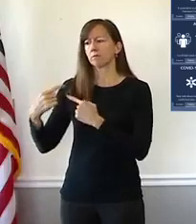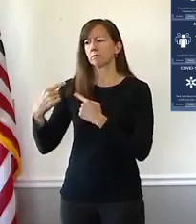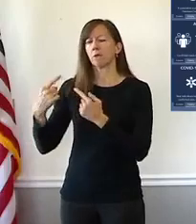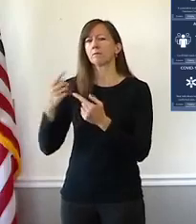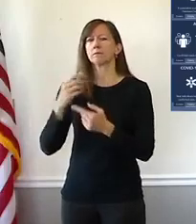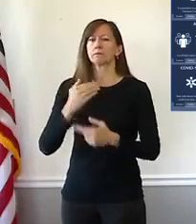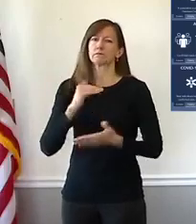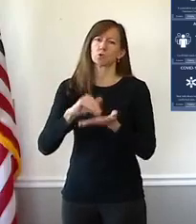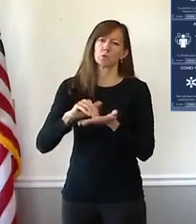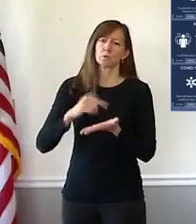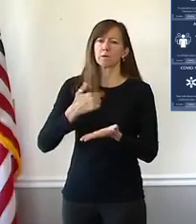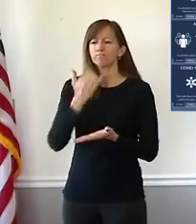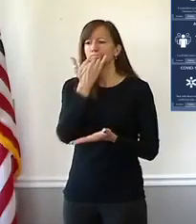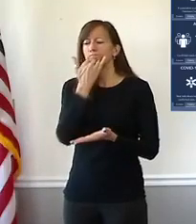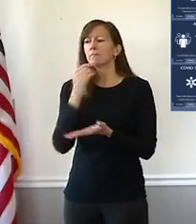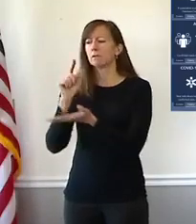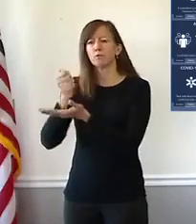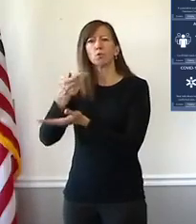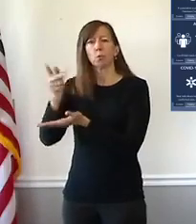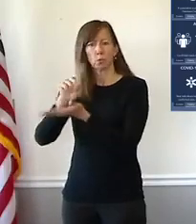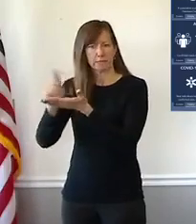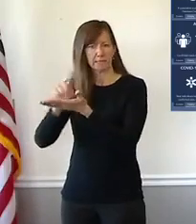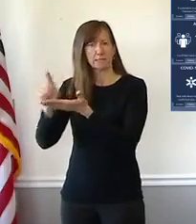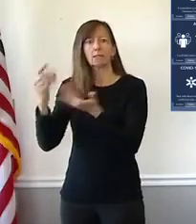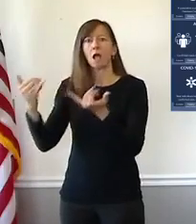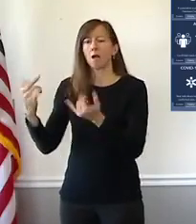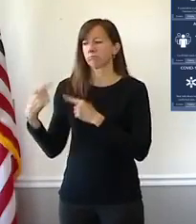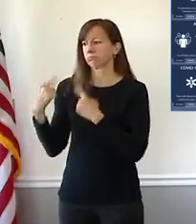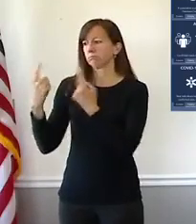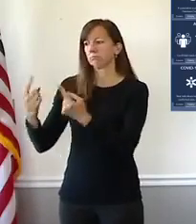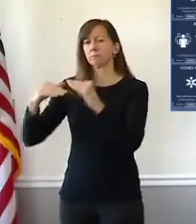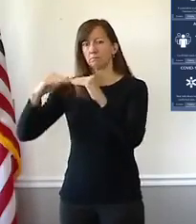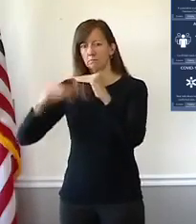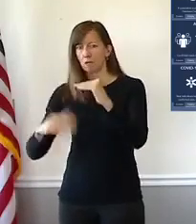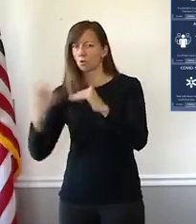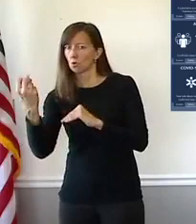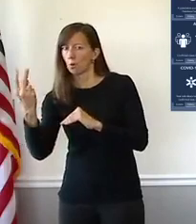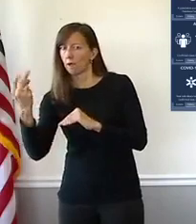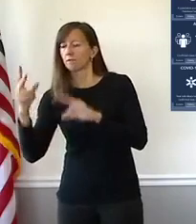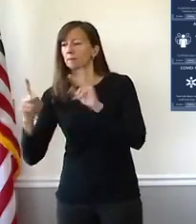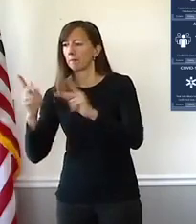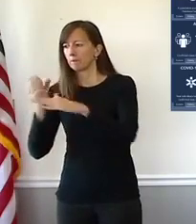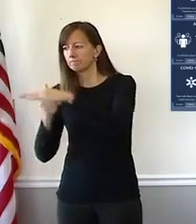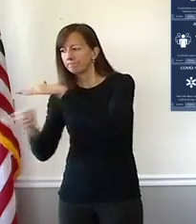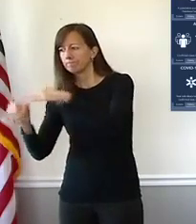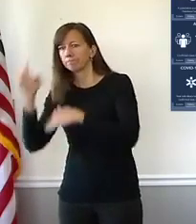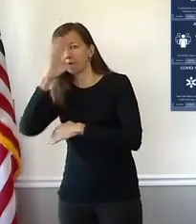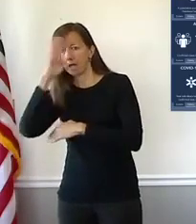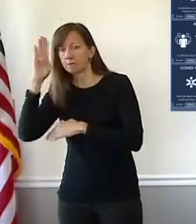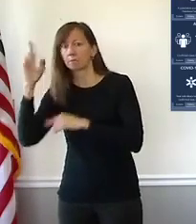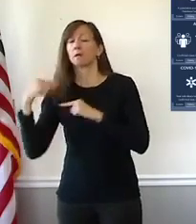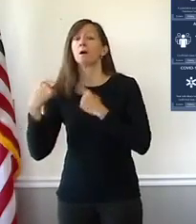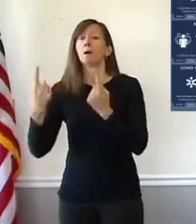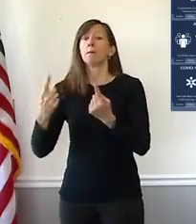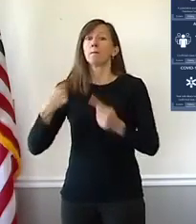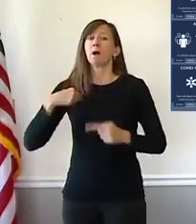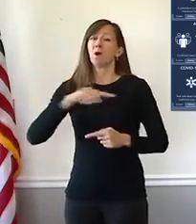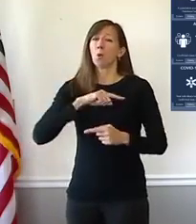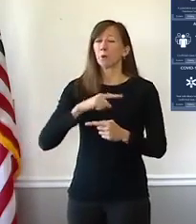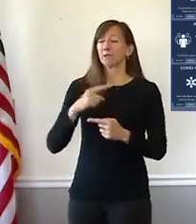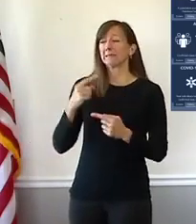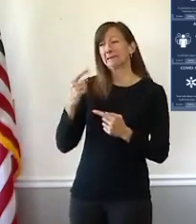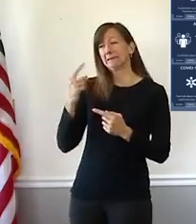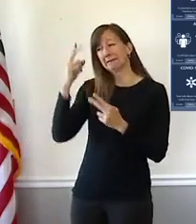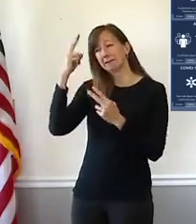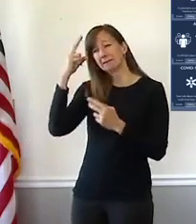weeks. But we do expect that hospitalizations could inch up based on those clusters. We'll monitor that.